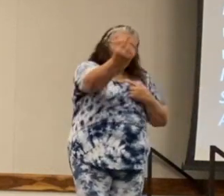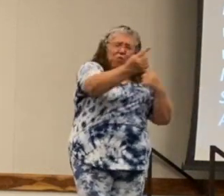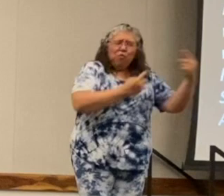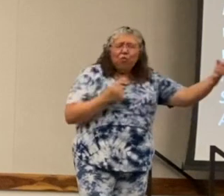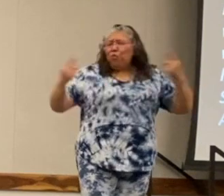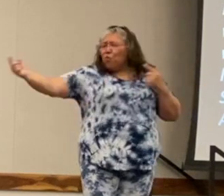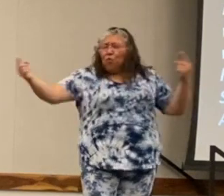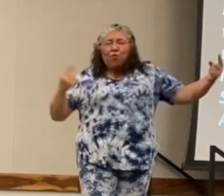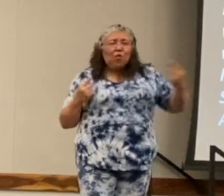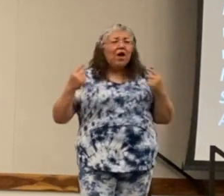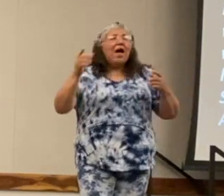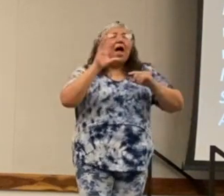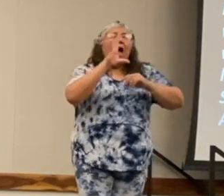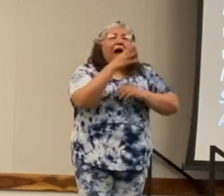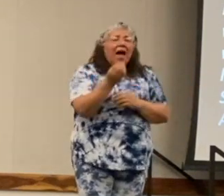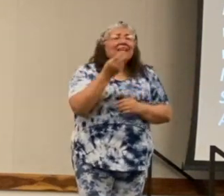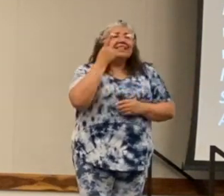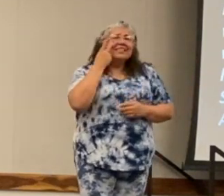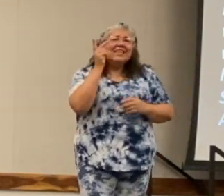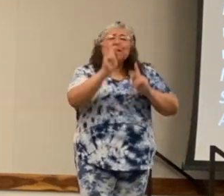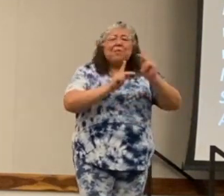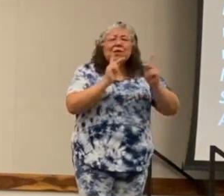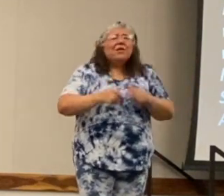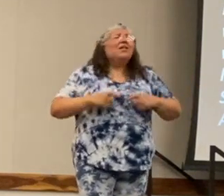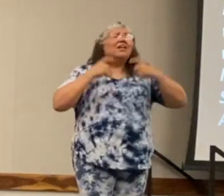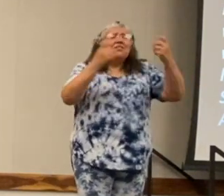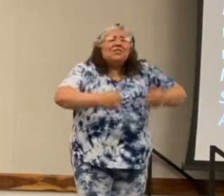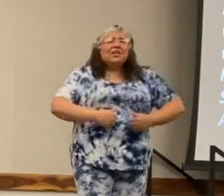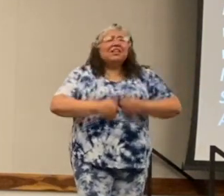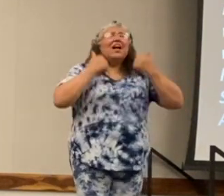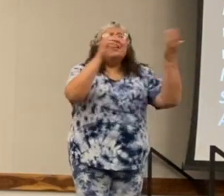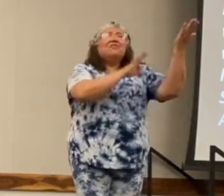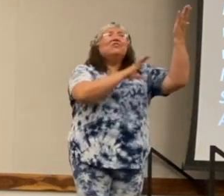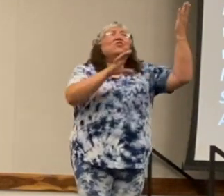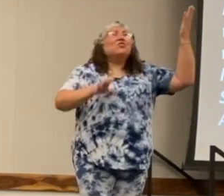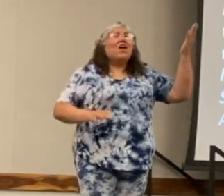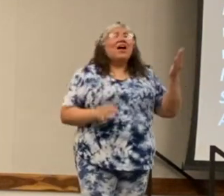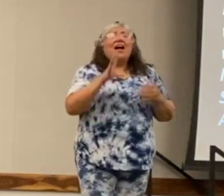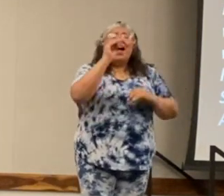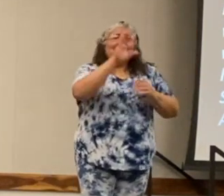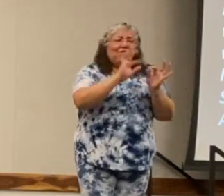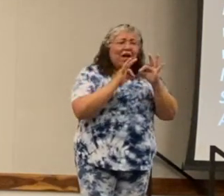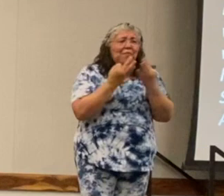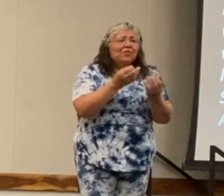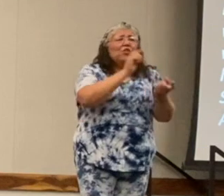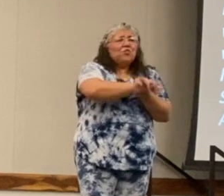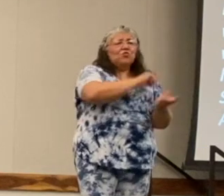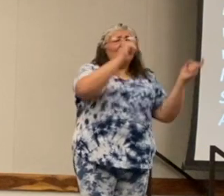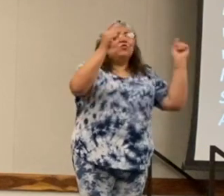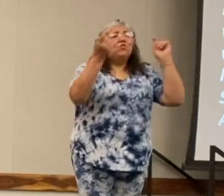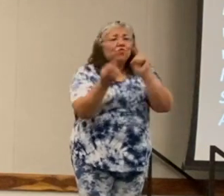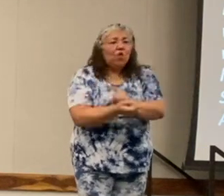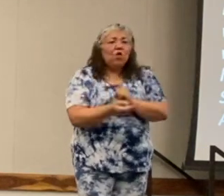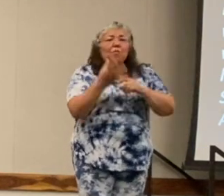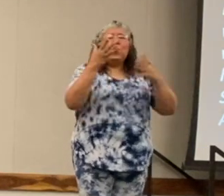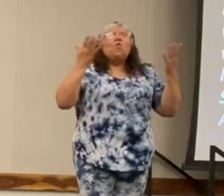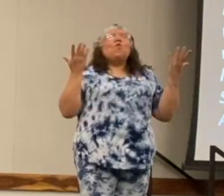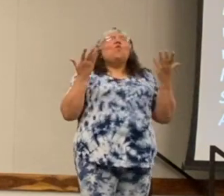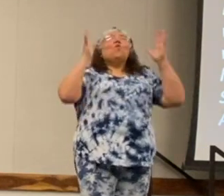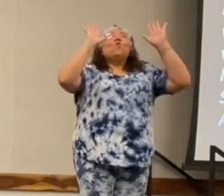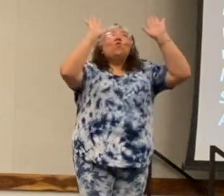and left. And he's seeing people giving their lives to Christ and families are being transformed. And what a